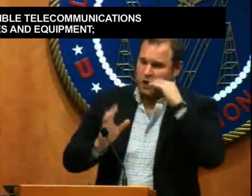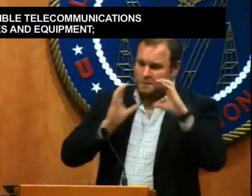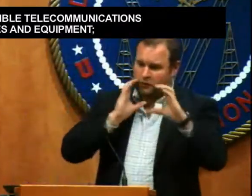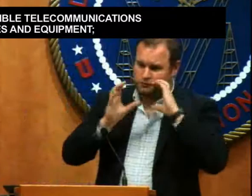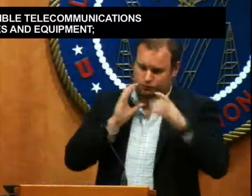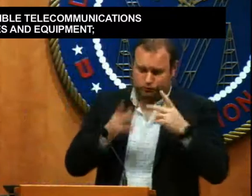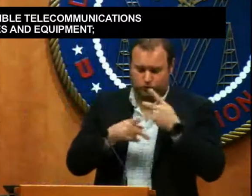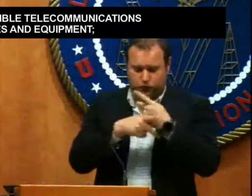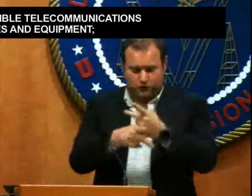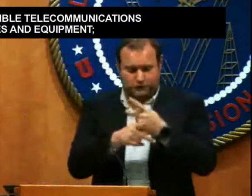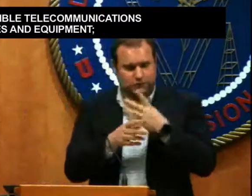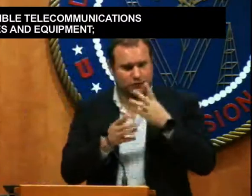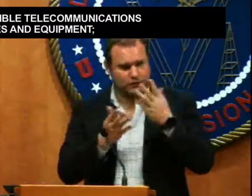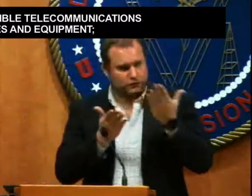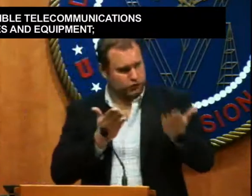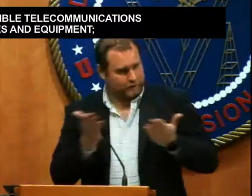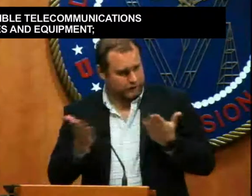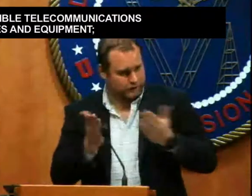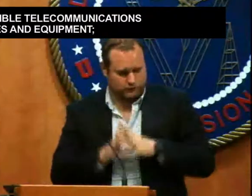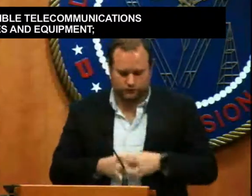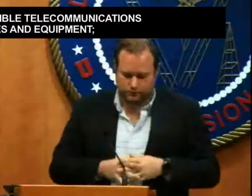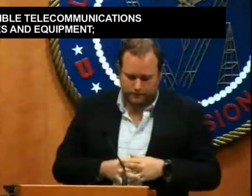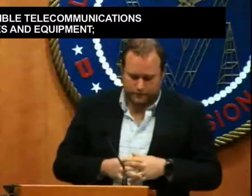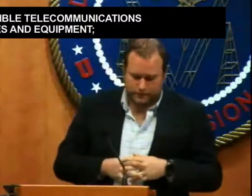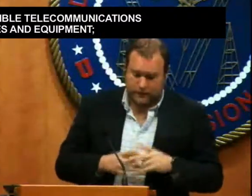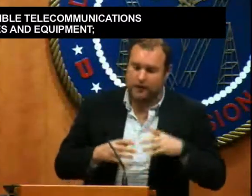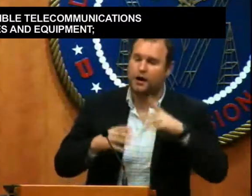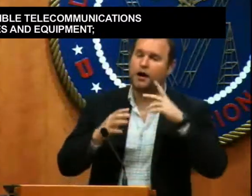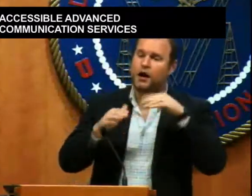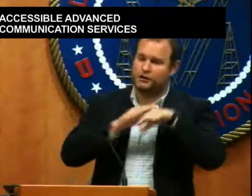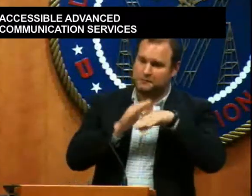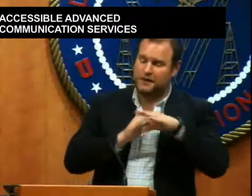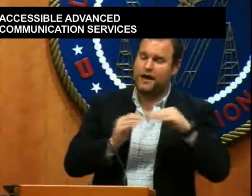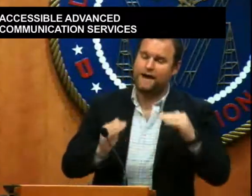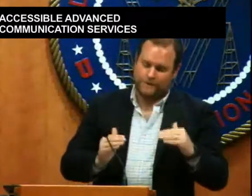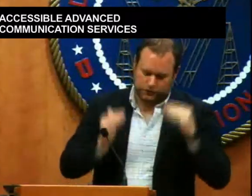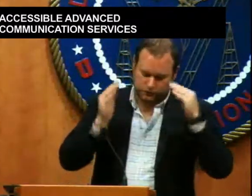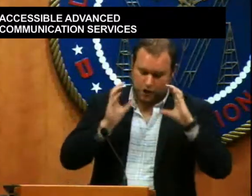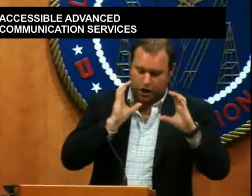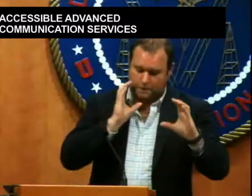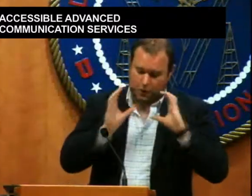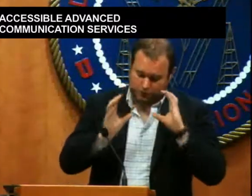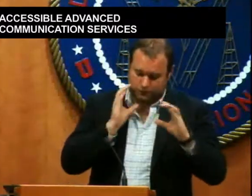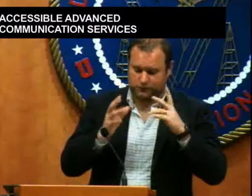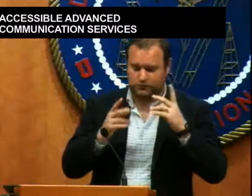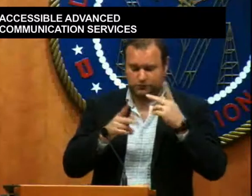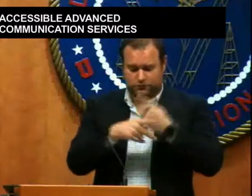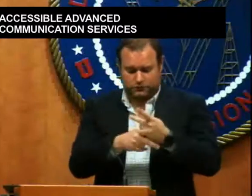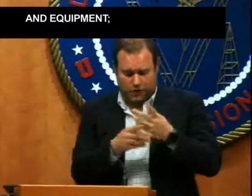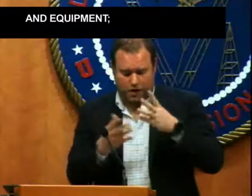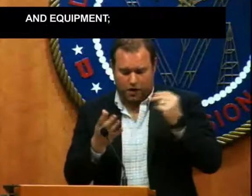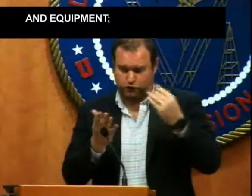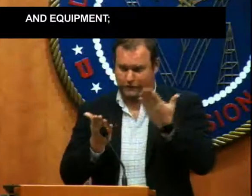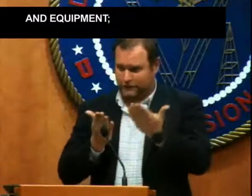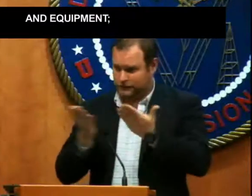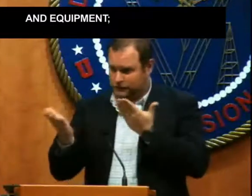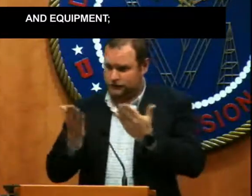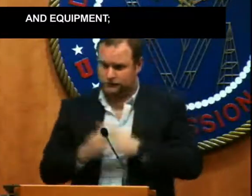accessible telecommunications services and equipment, accessible advanced communication services and equipment,